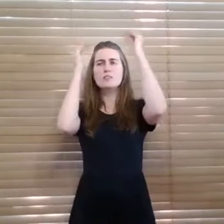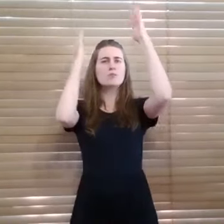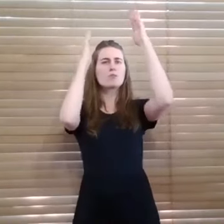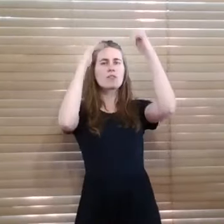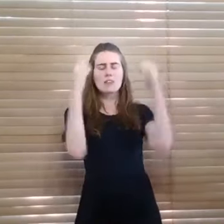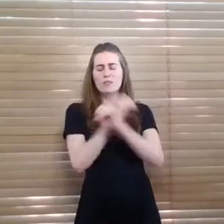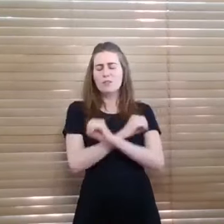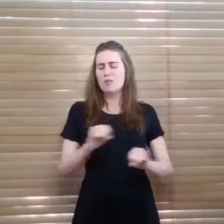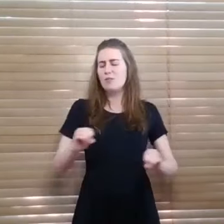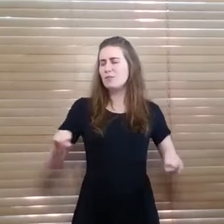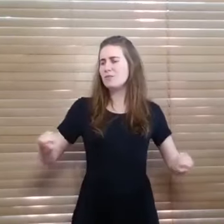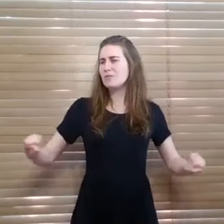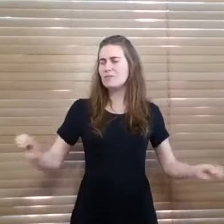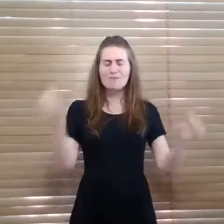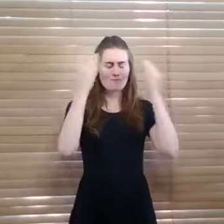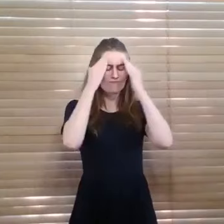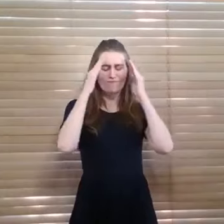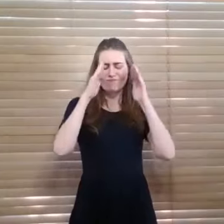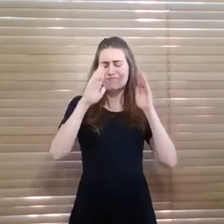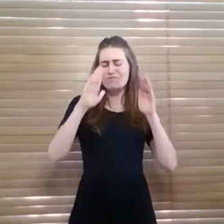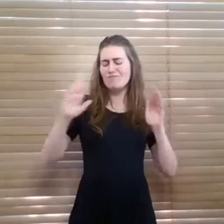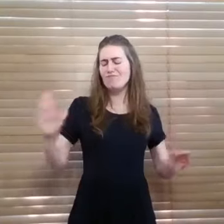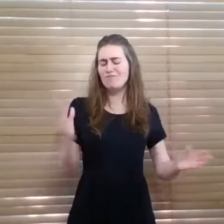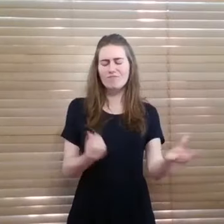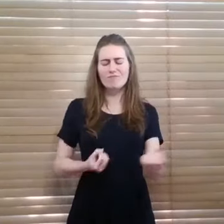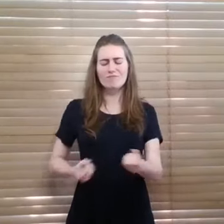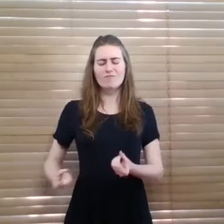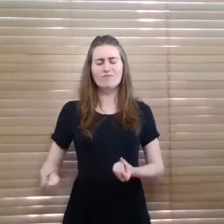lost without hope with no place to begin.